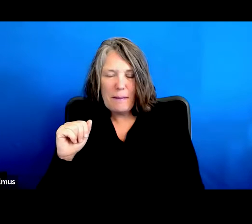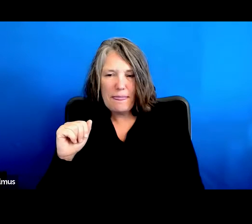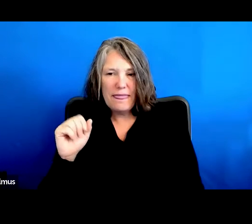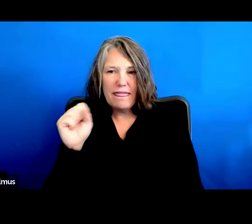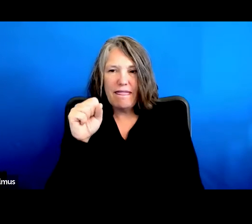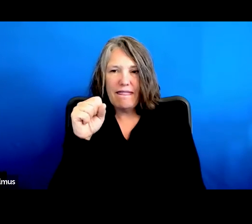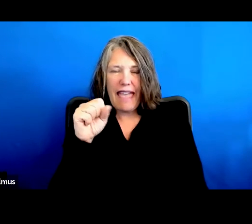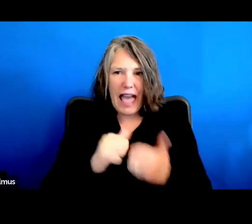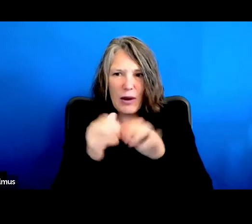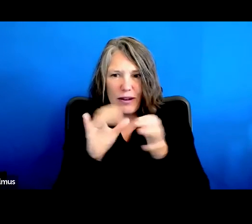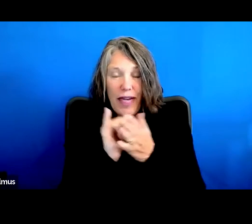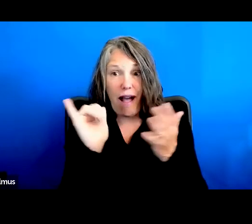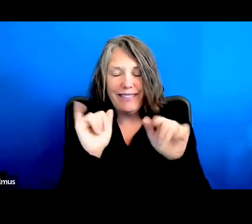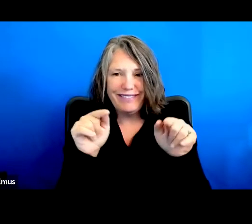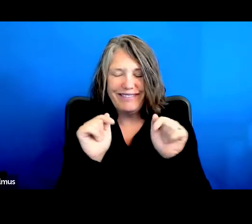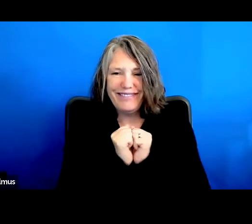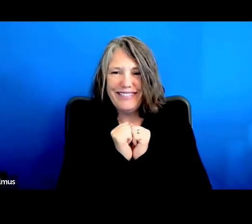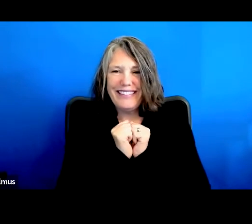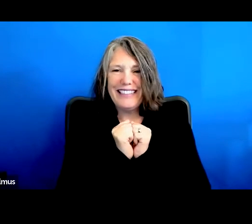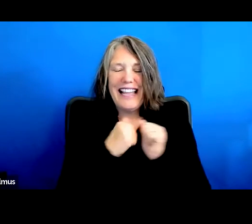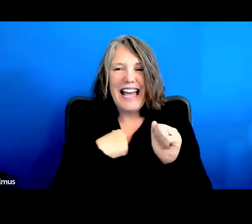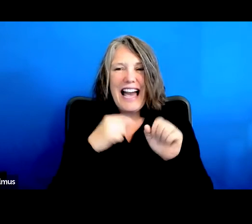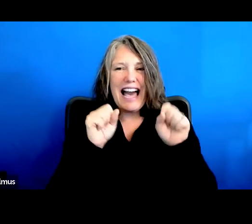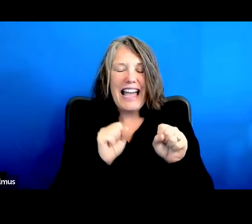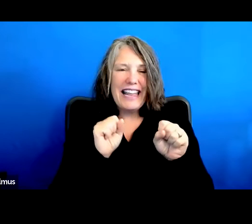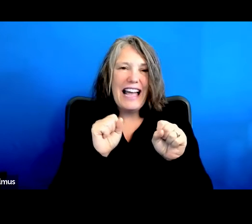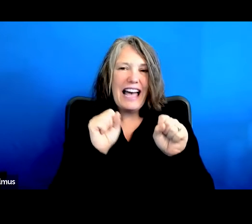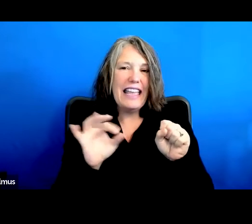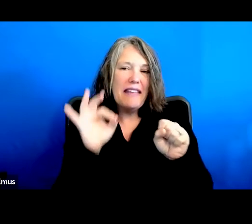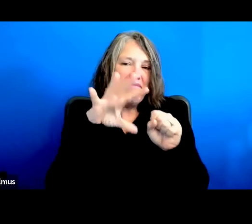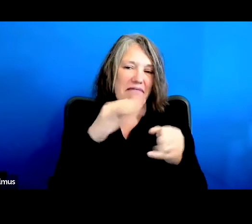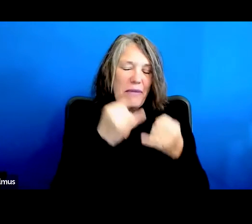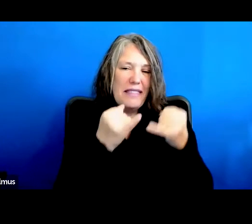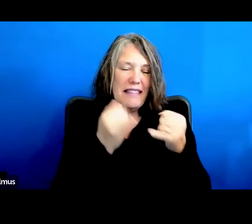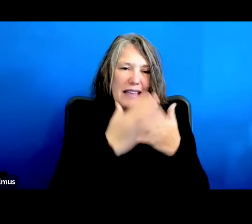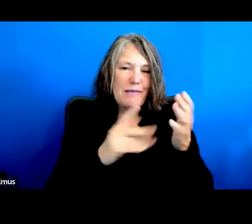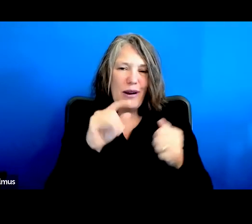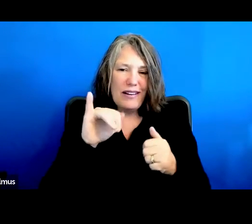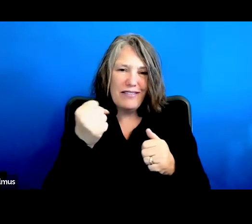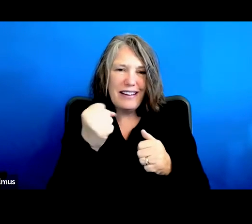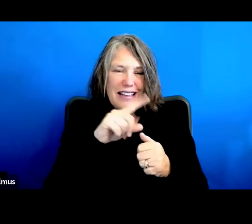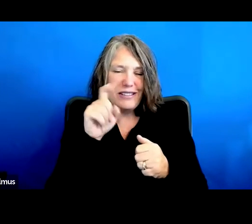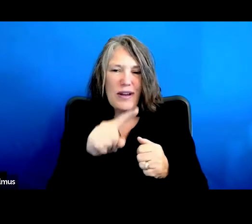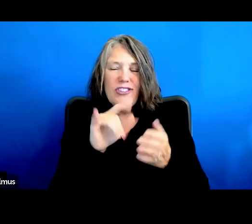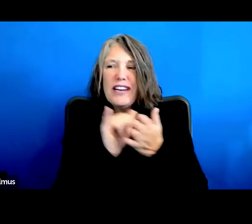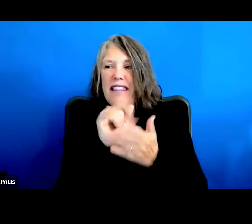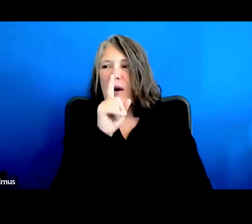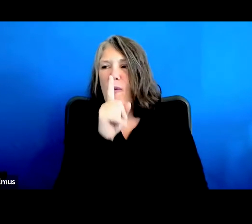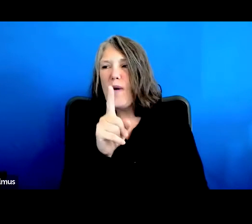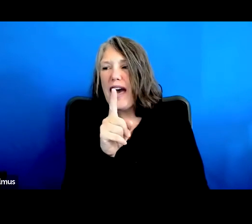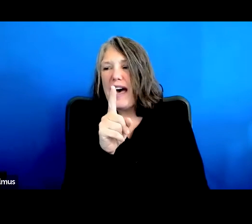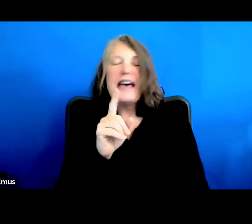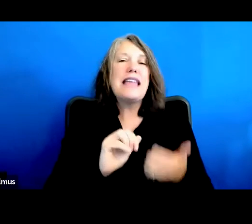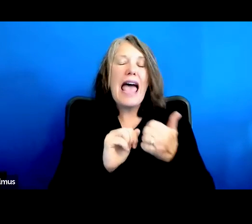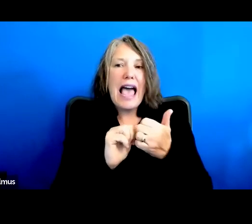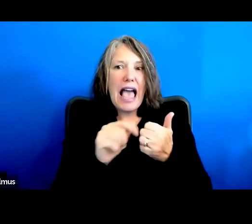Yeah. How do we do that? There we go. I can kind of jump in with the last part of Ty's question, which was, how do you